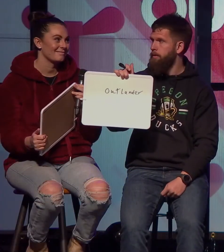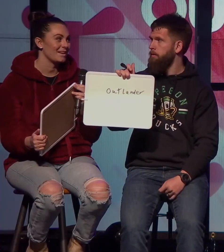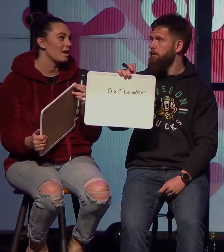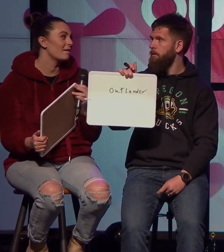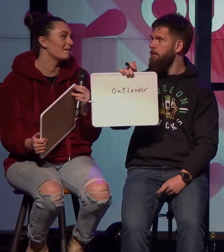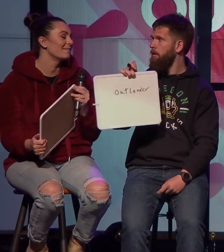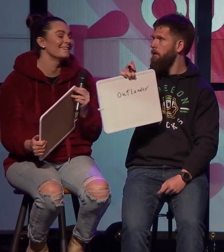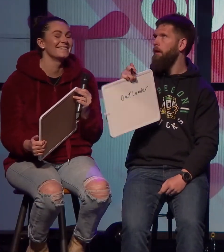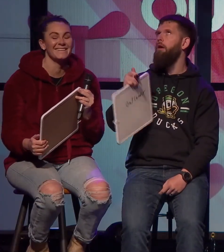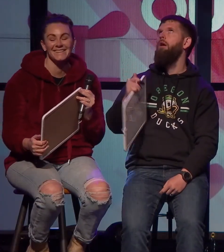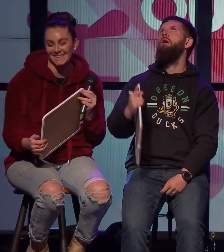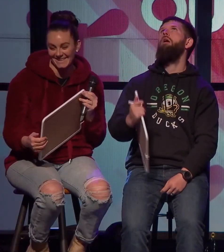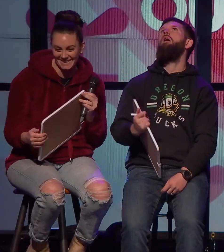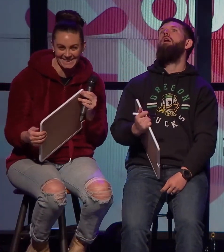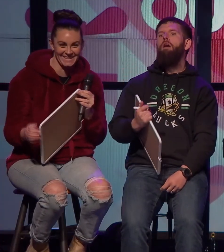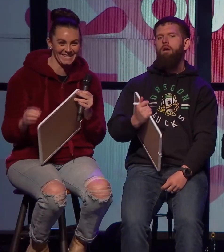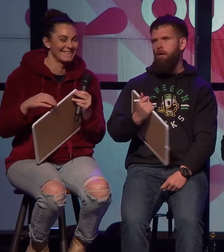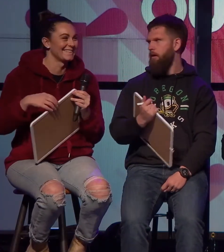Outlander. No.